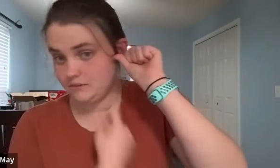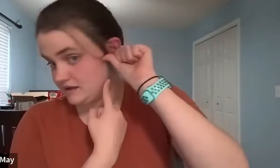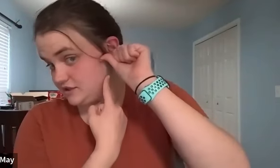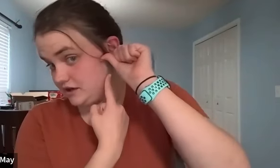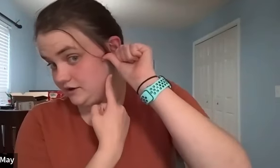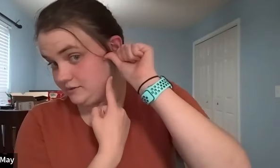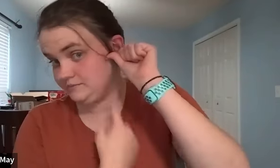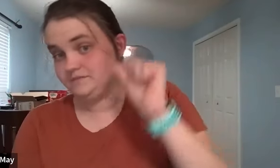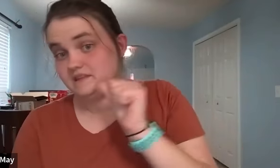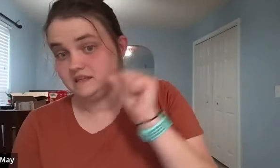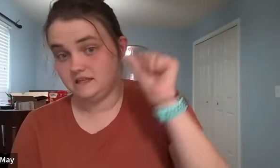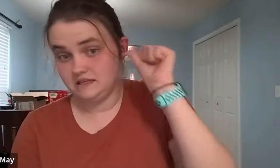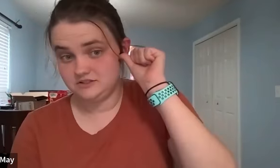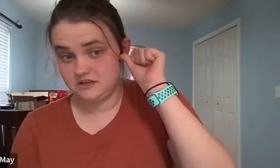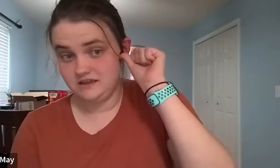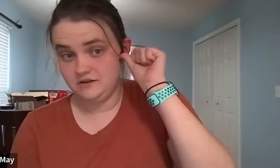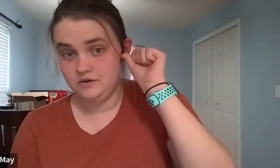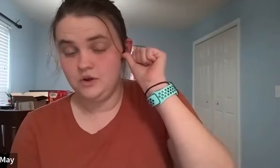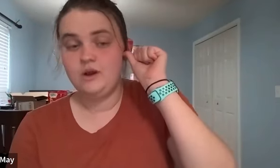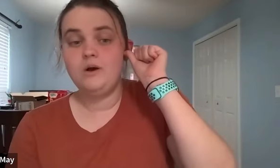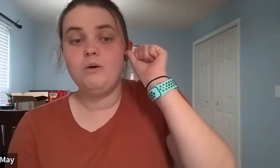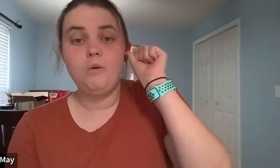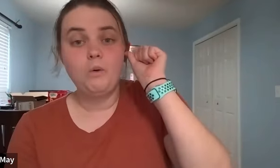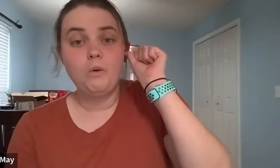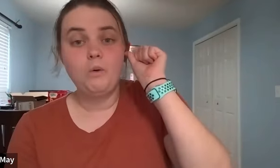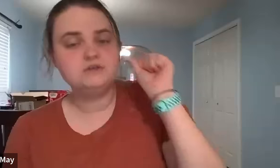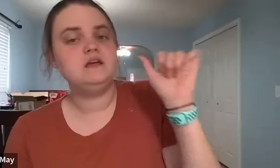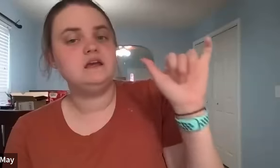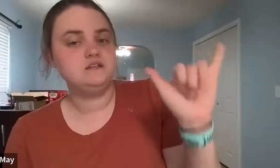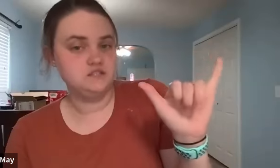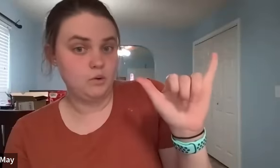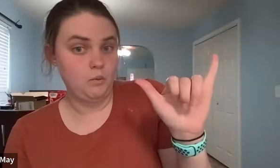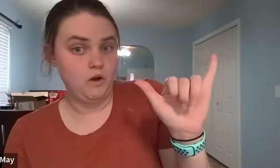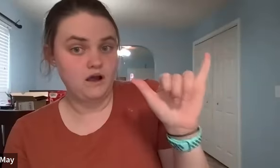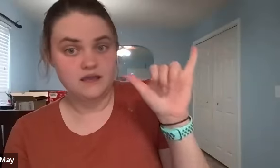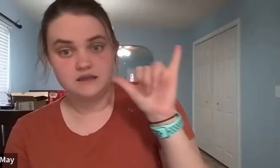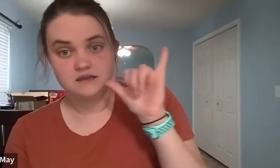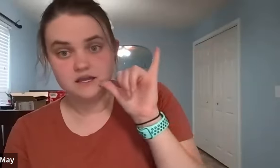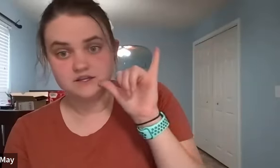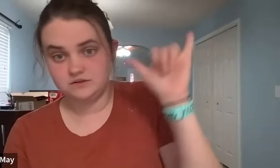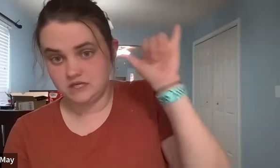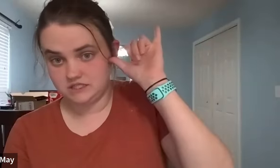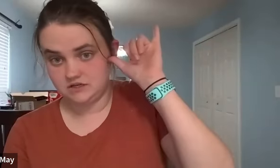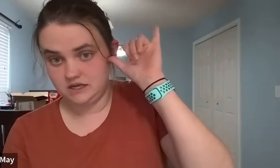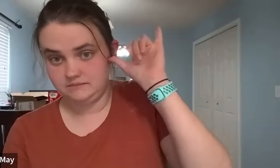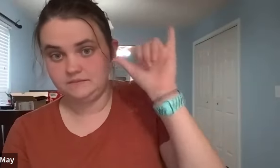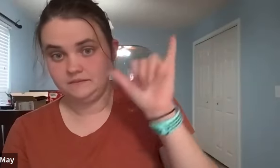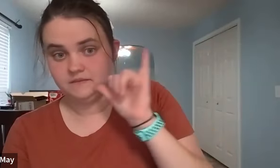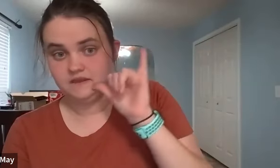back to your ear, yesterday. Or you can do a Y and do yesterday.